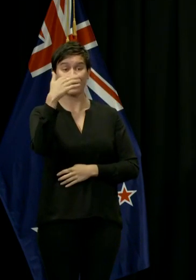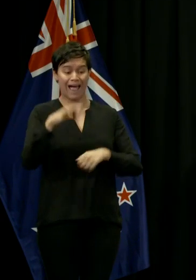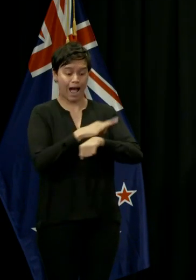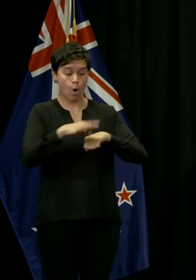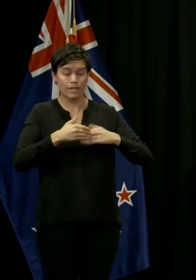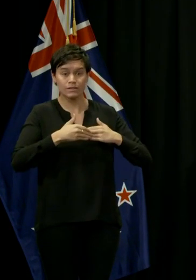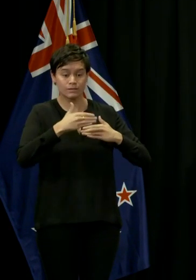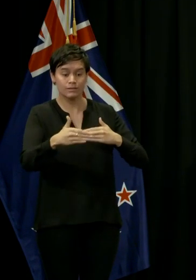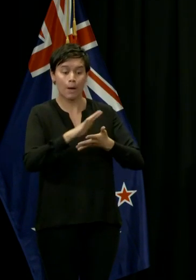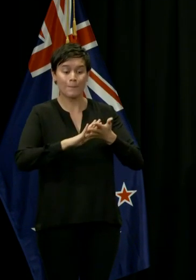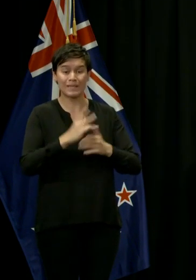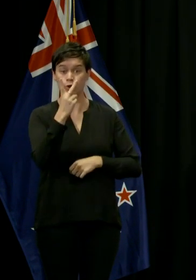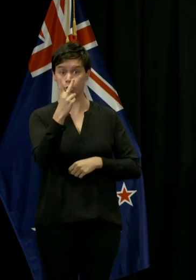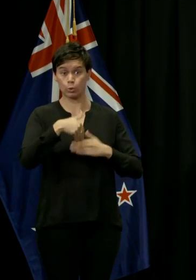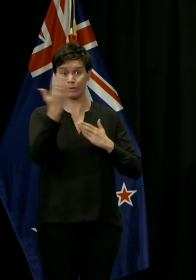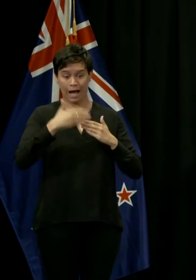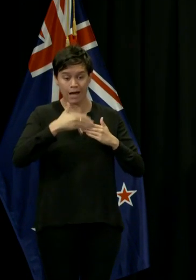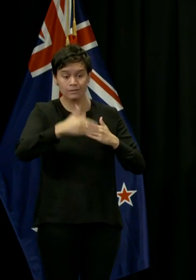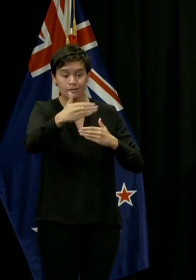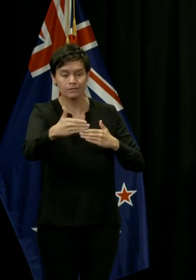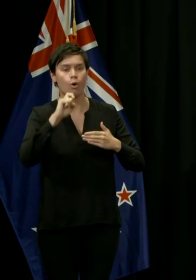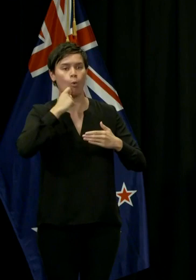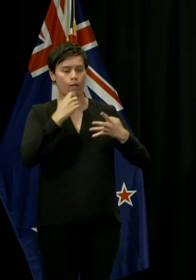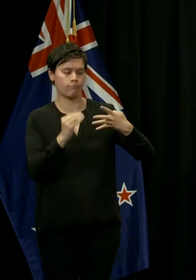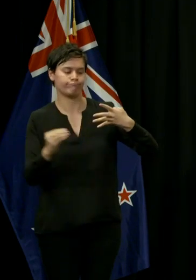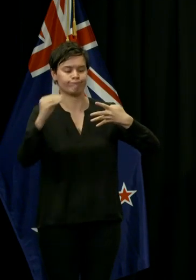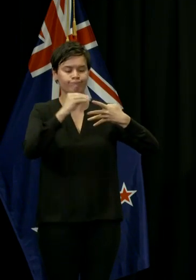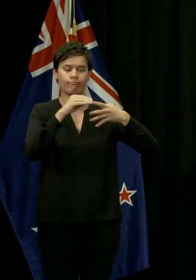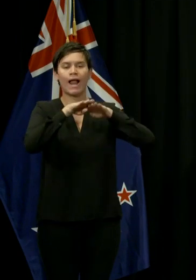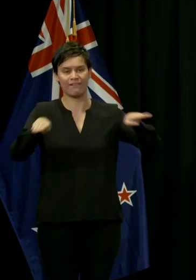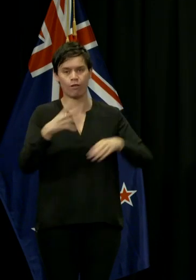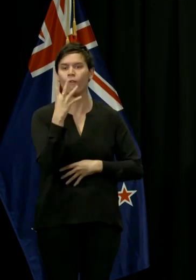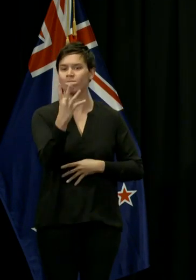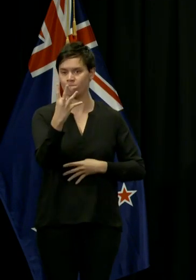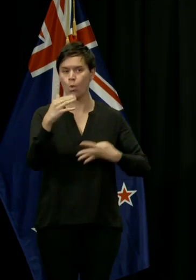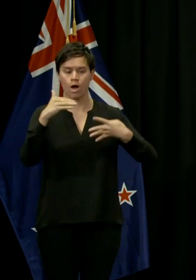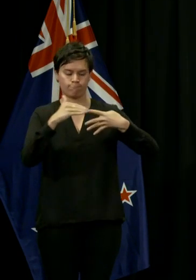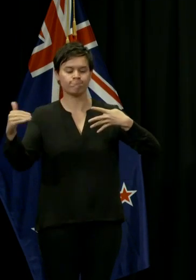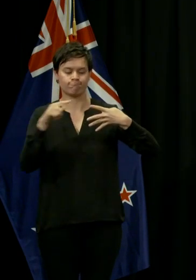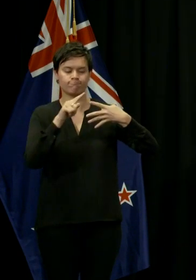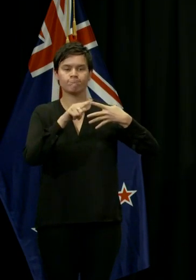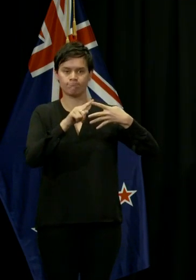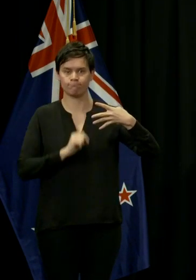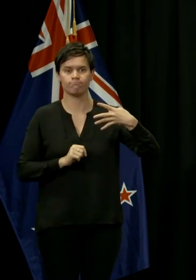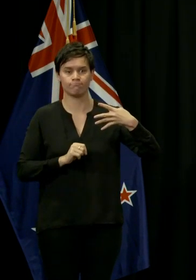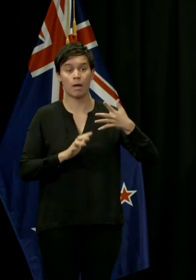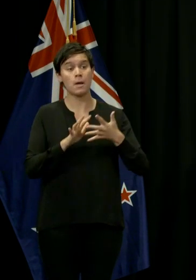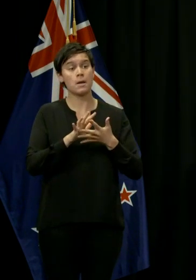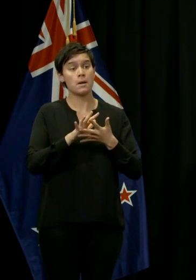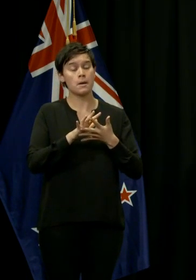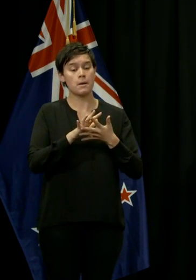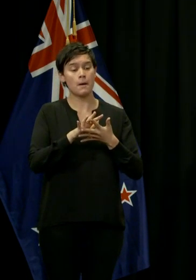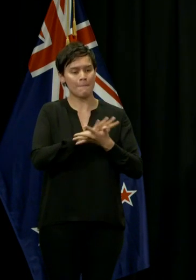essential services are in place, we will move to level 4. These decisions will place the most